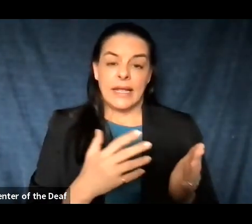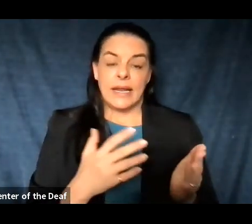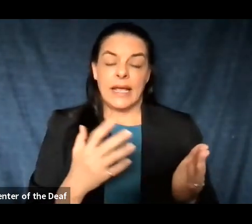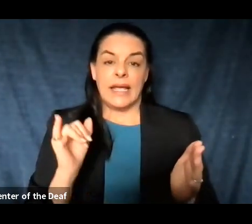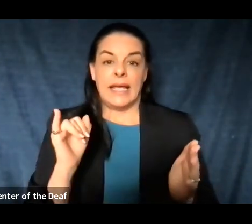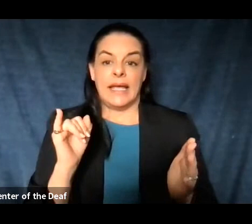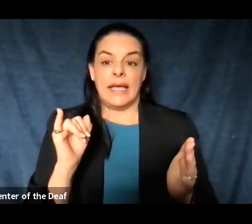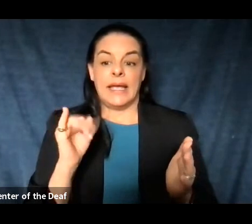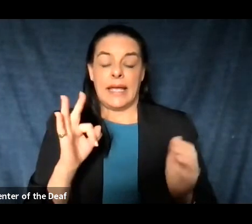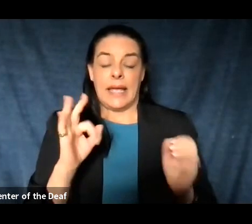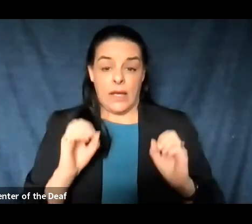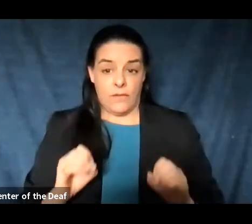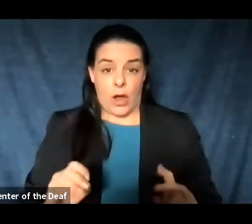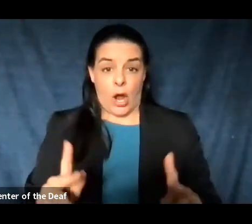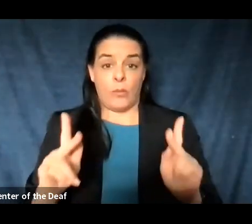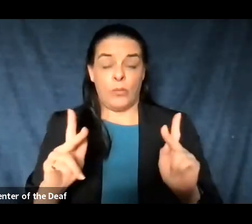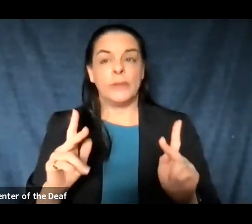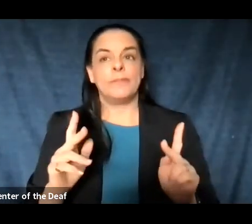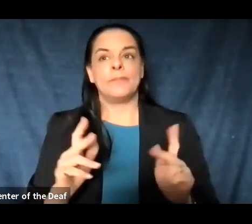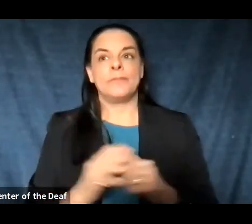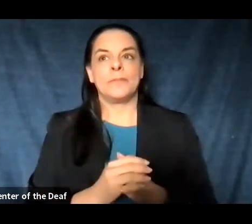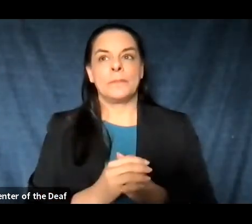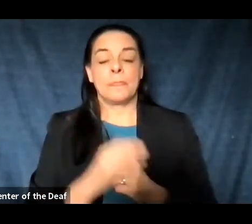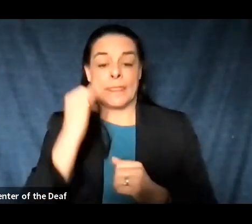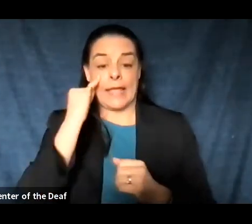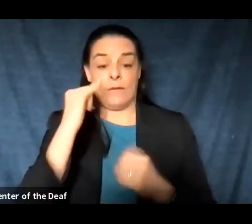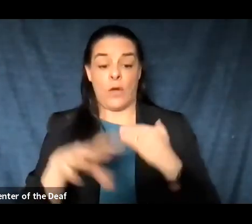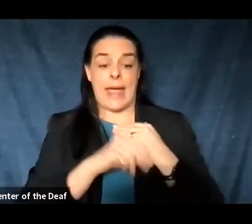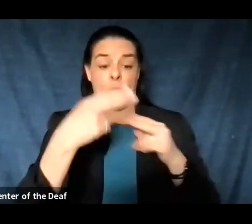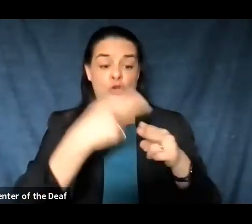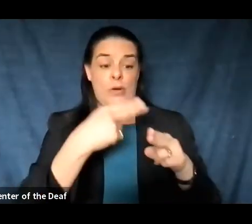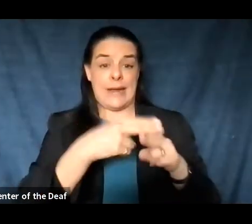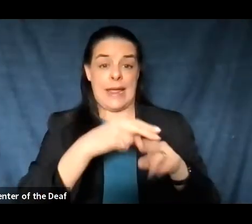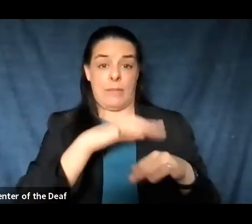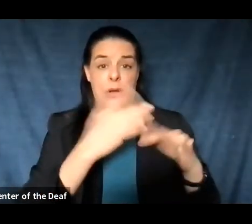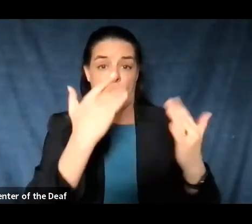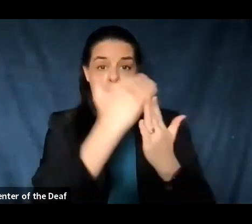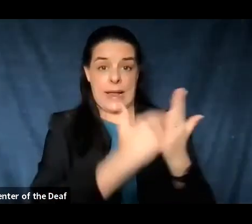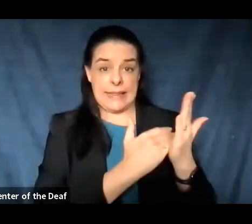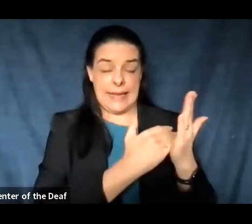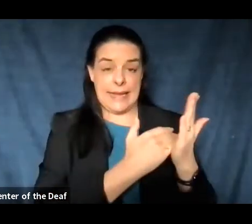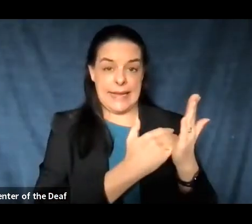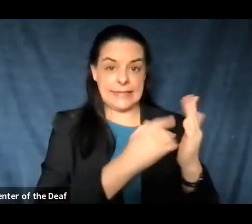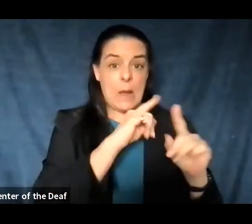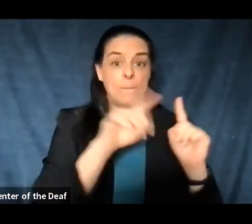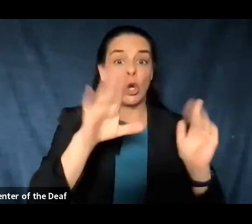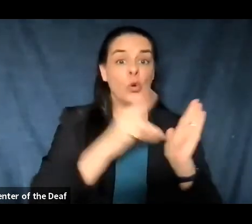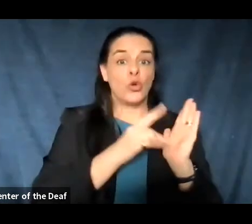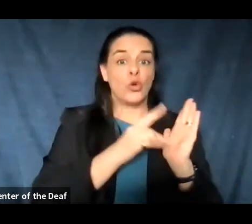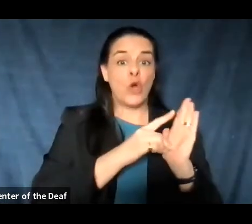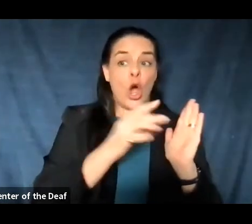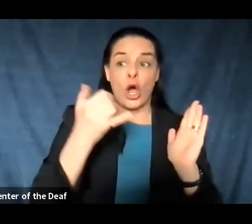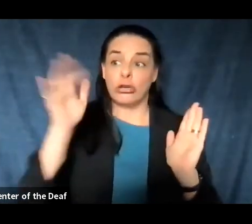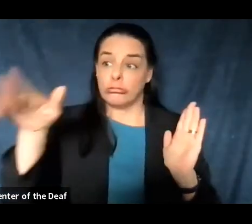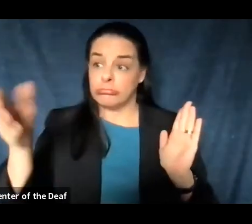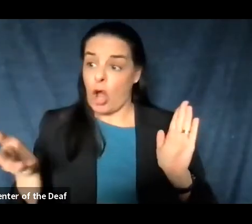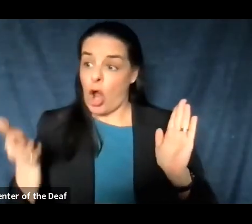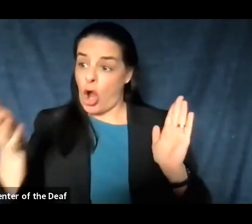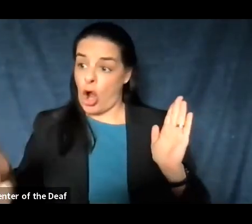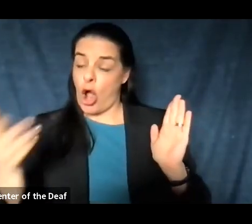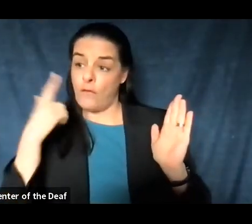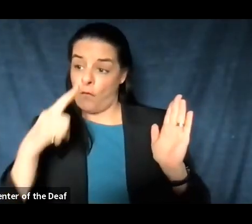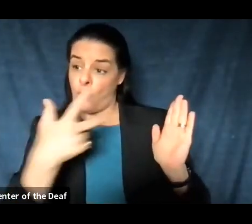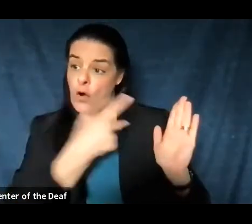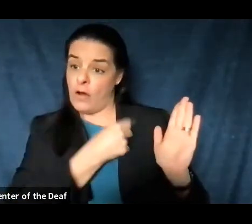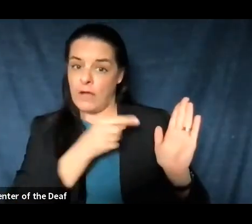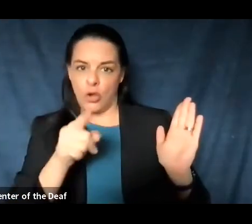if an opportunity, if you put yourself on the wait list and an opportunity arises for you to get vaccinated and you qualify, go get